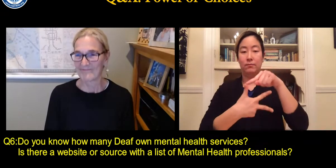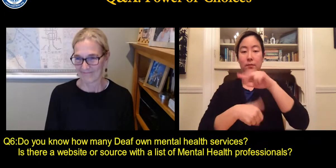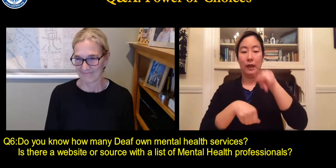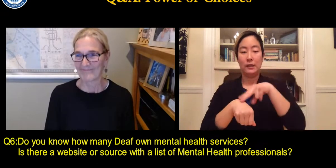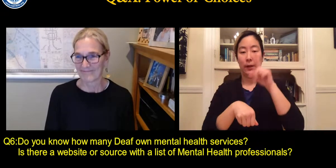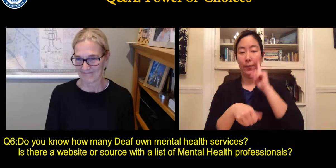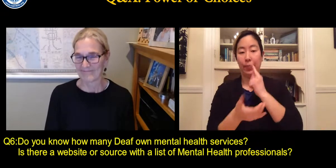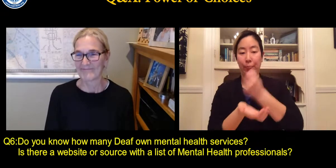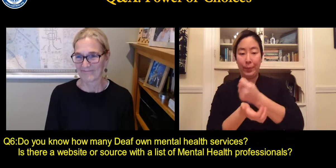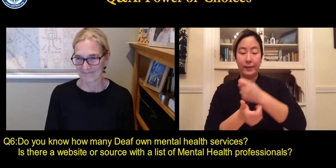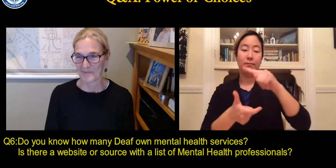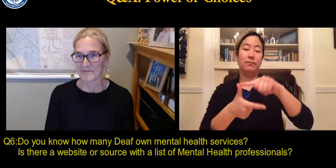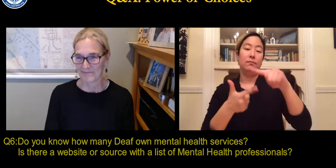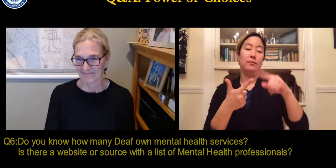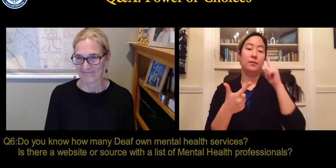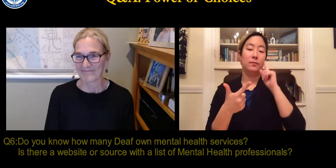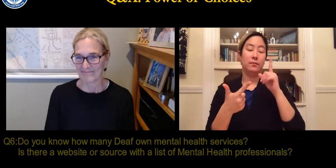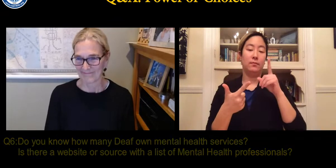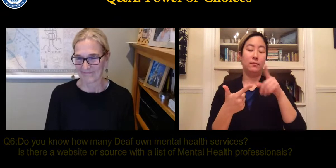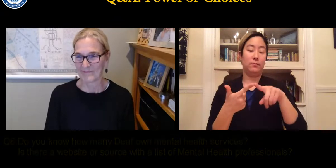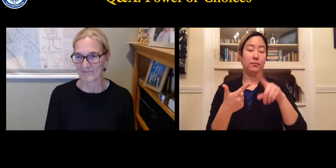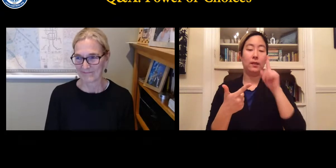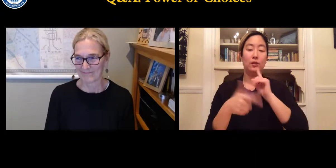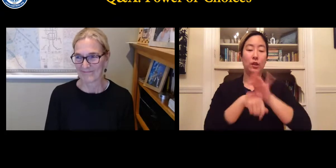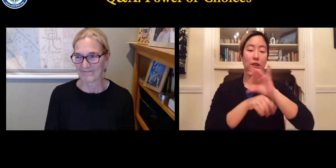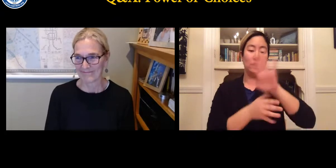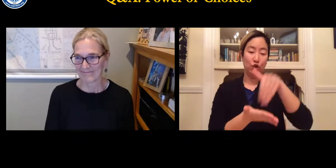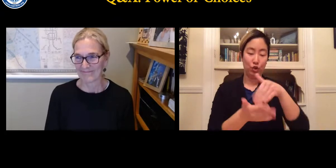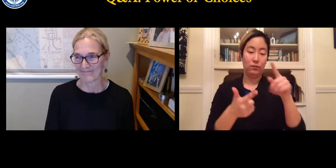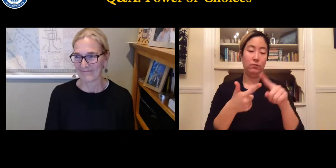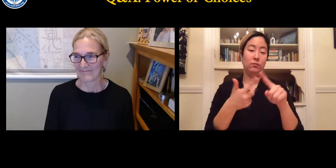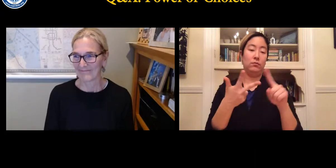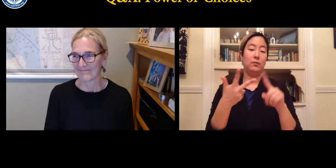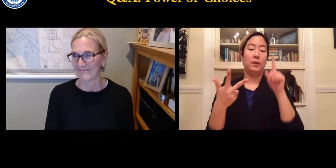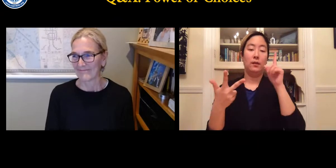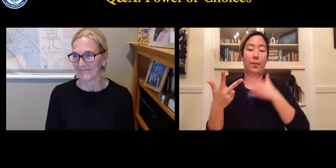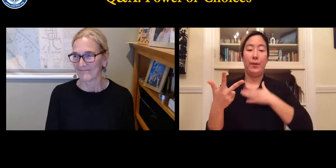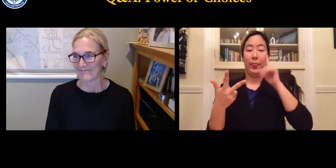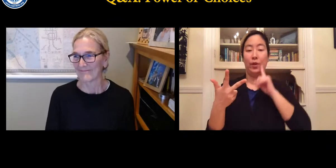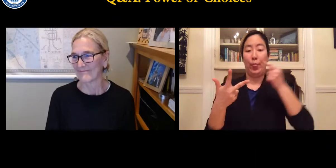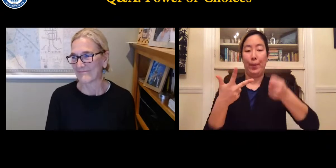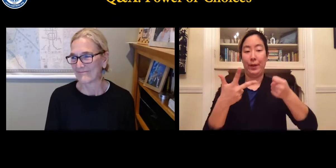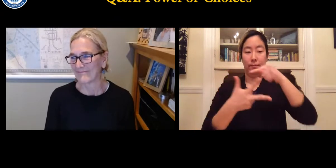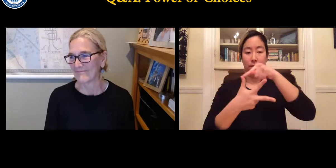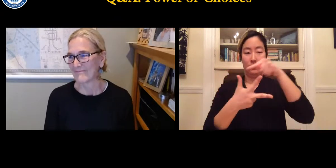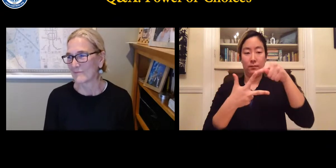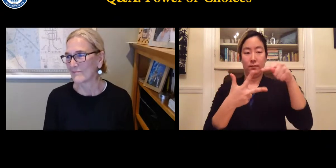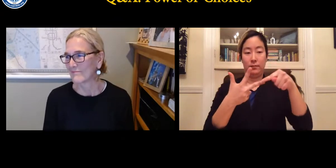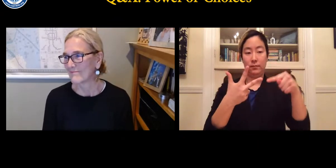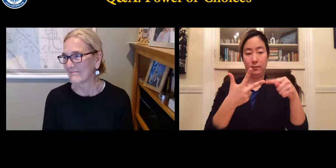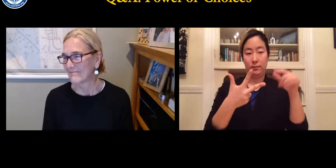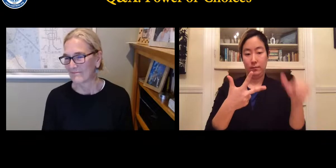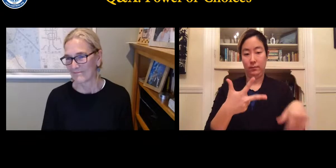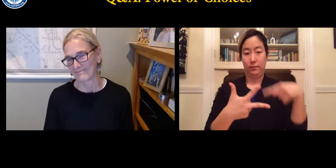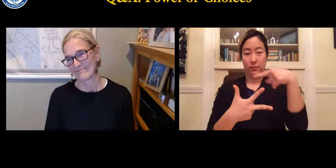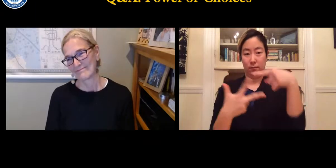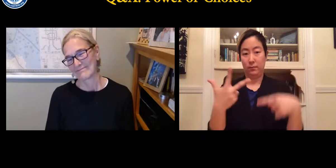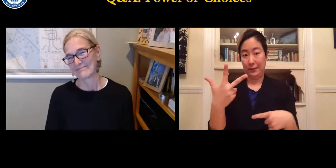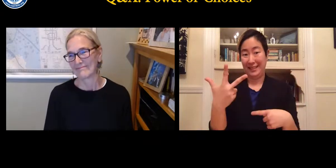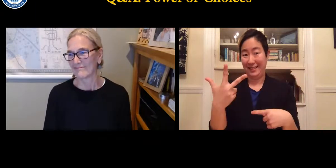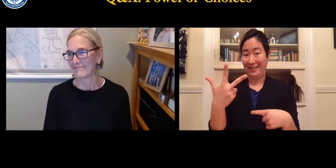Noel speaking. I did share 3 resources for mental health: Deaf National Deaf